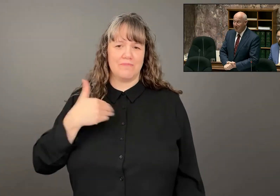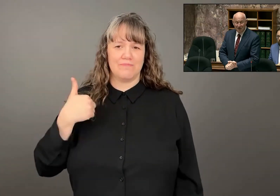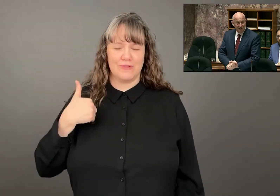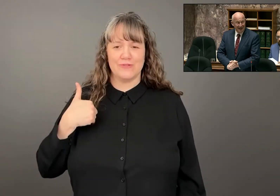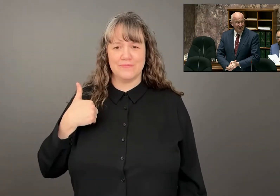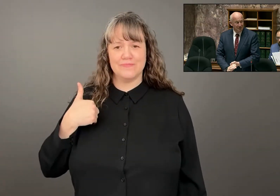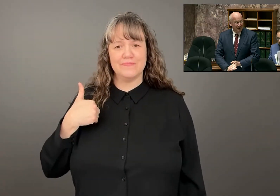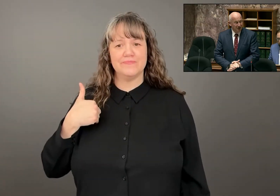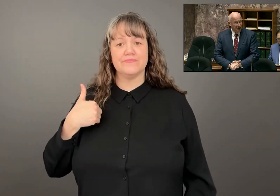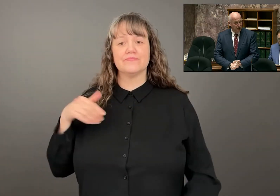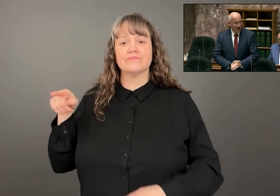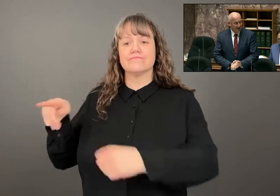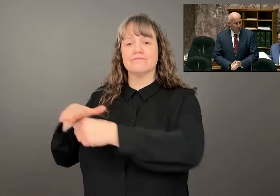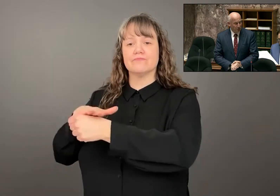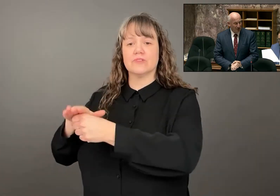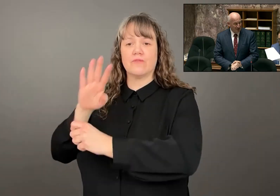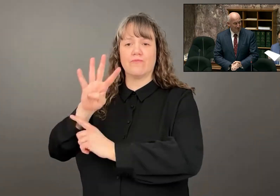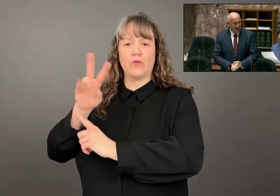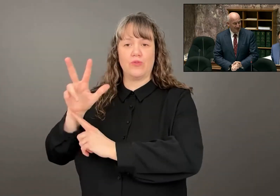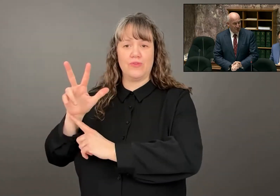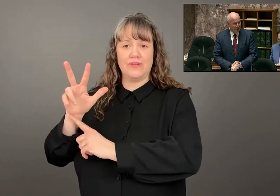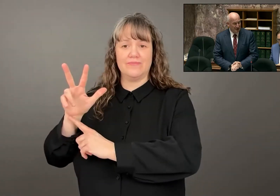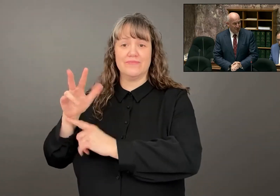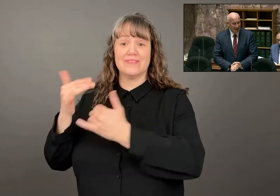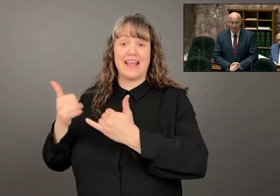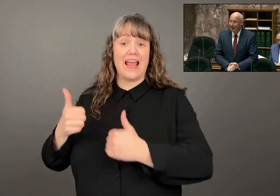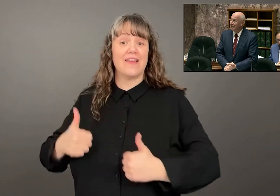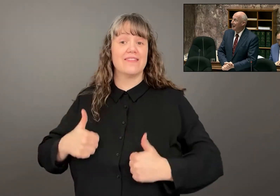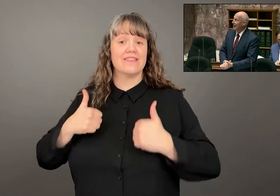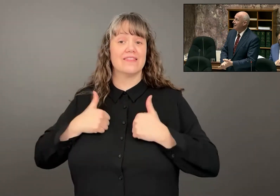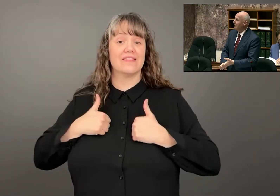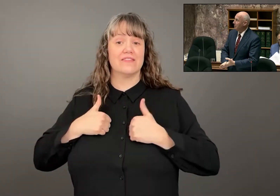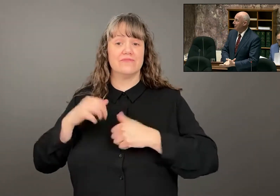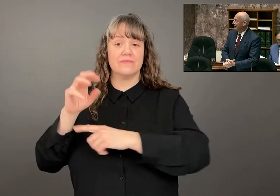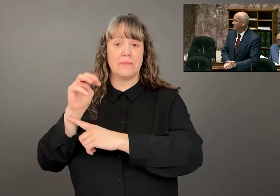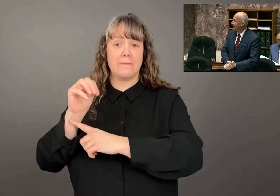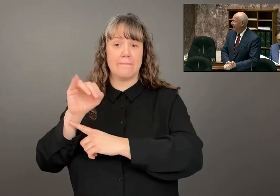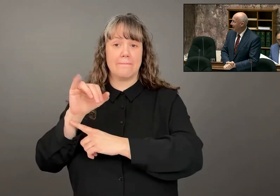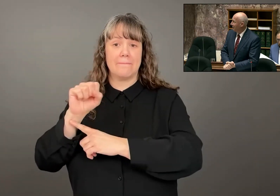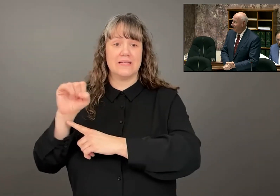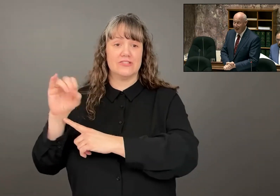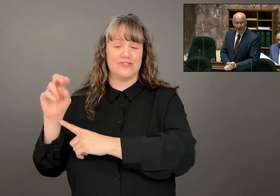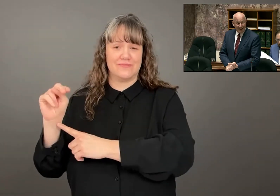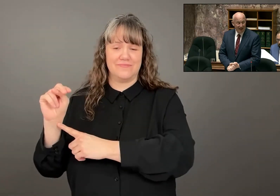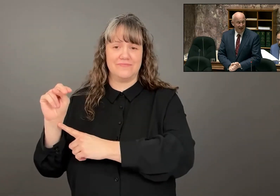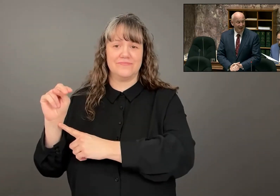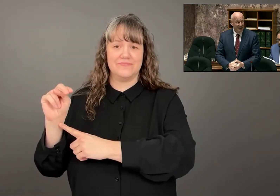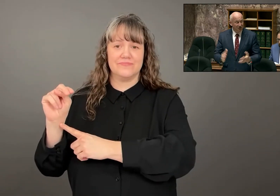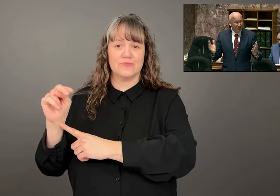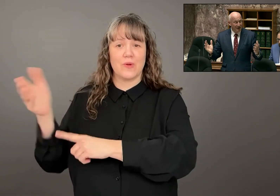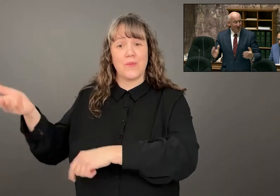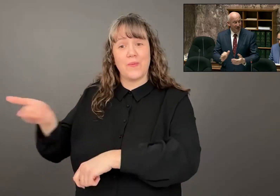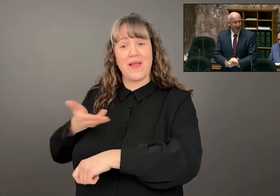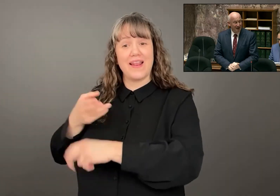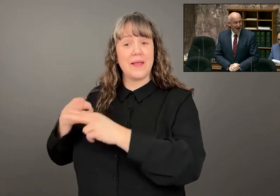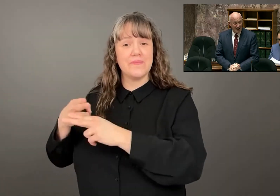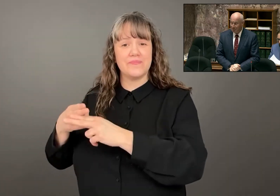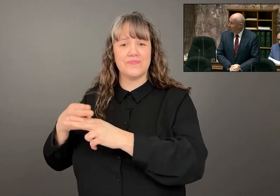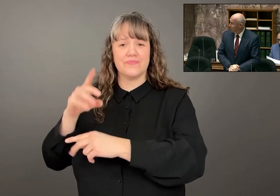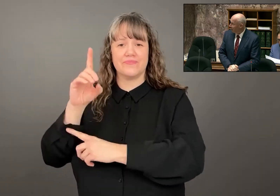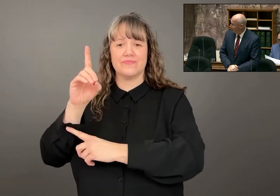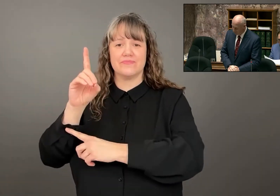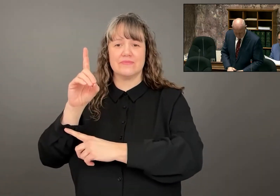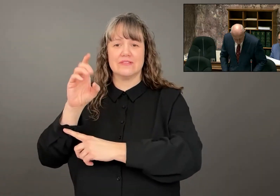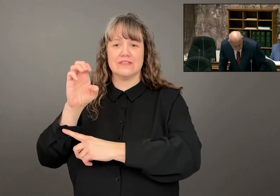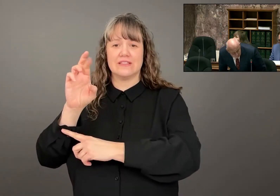It's not often I get to welcome too many people here, but Deborah Burton is in the gallery today, and I'd like the House to make her